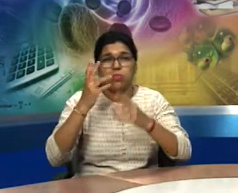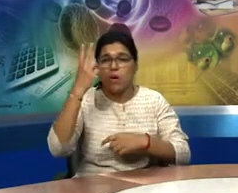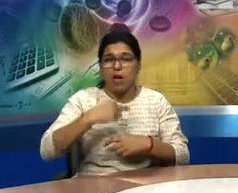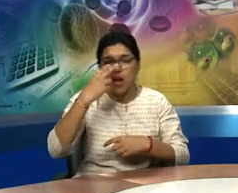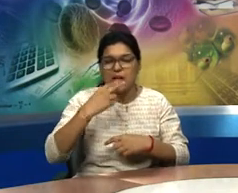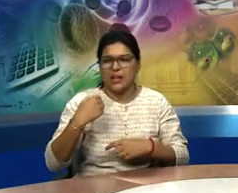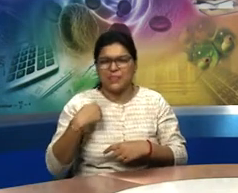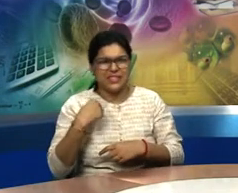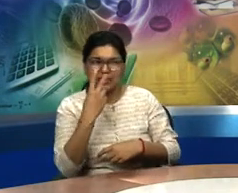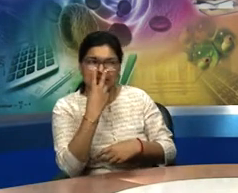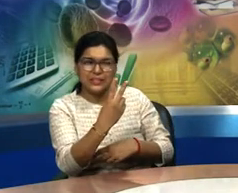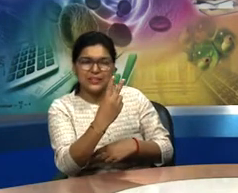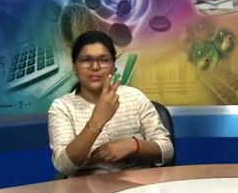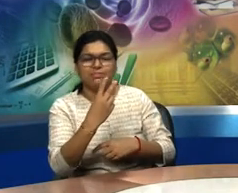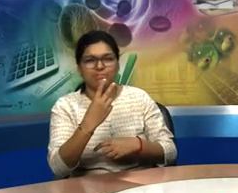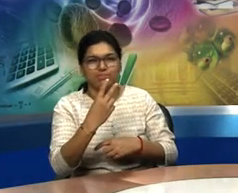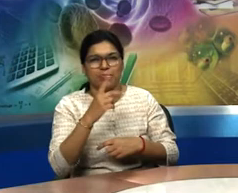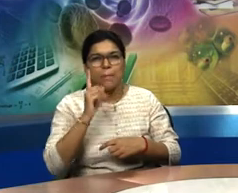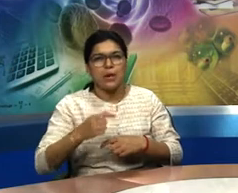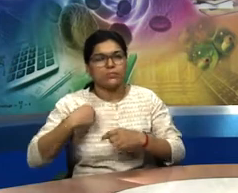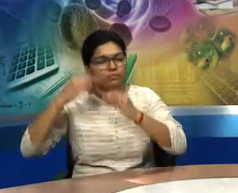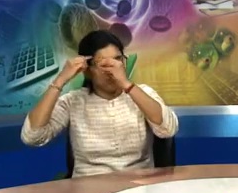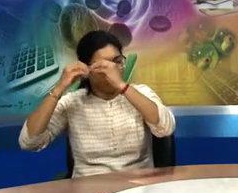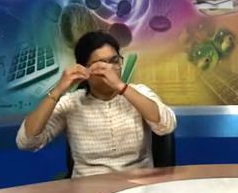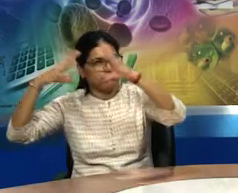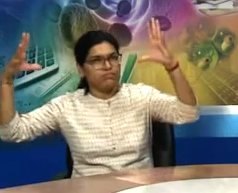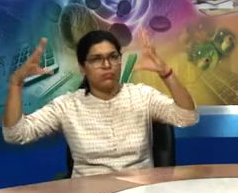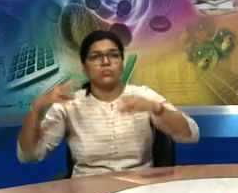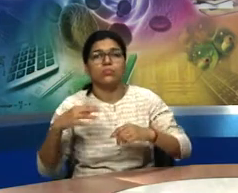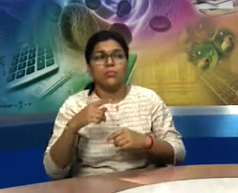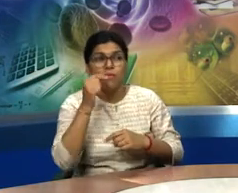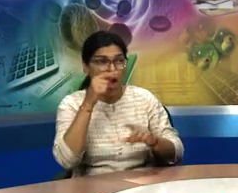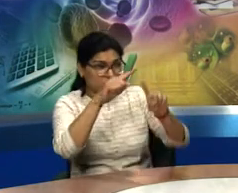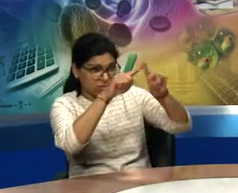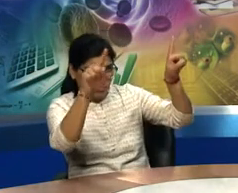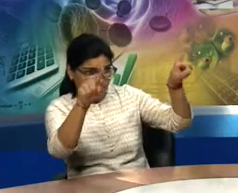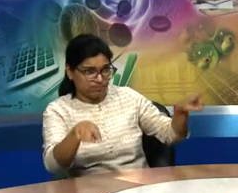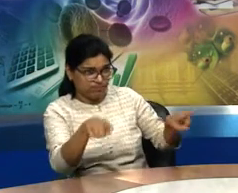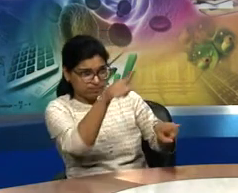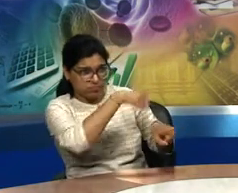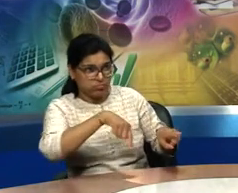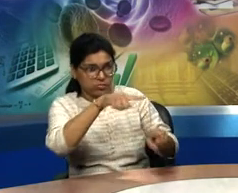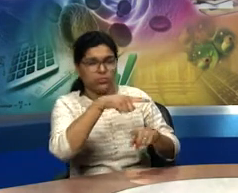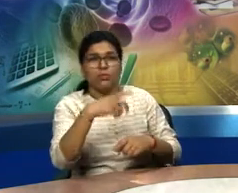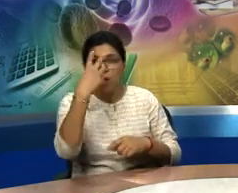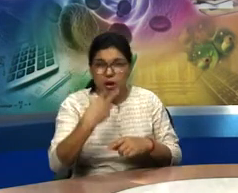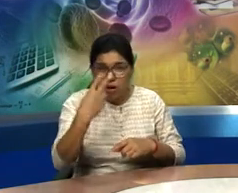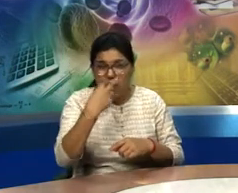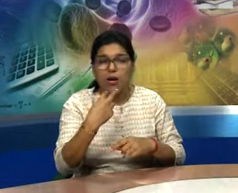painter, I could draw a picture of the whole scene.